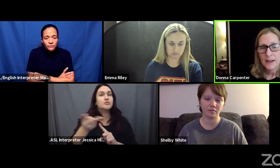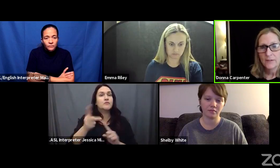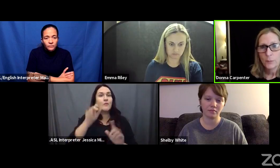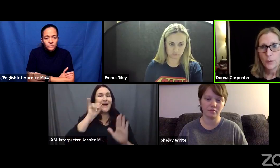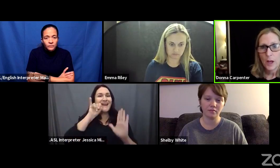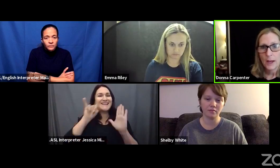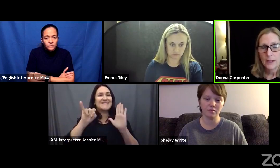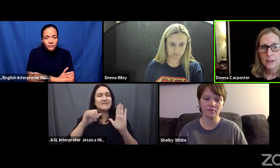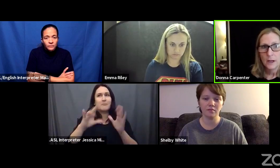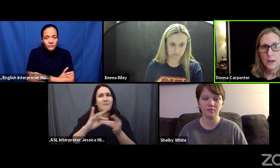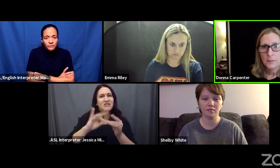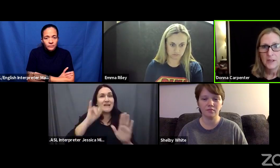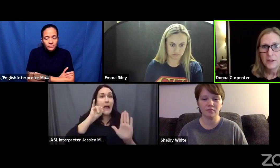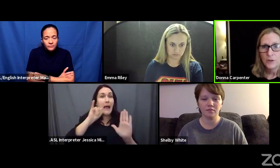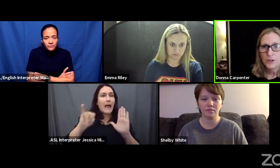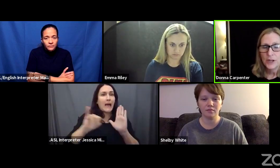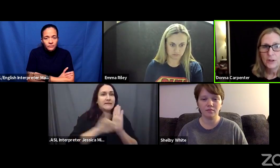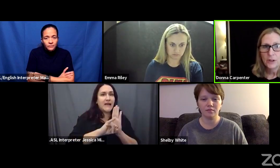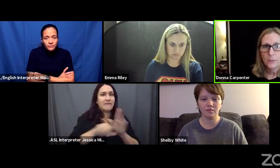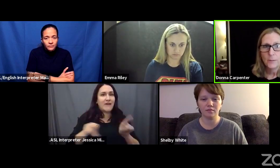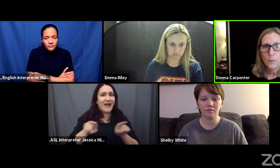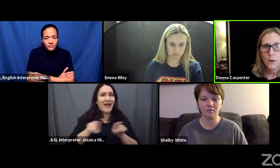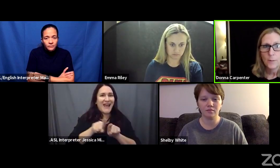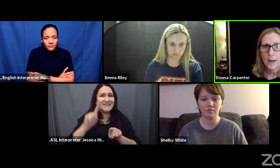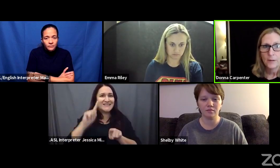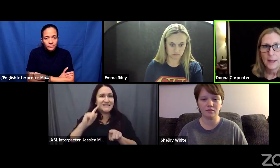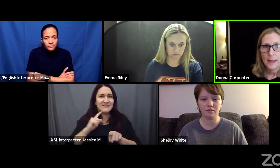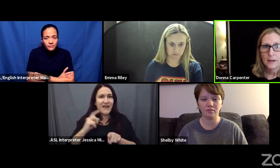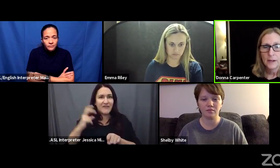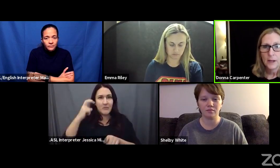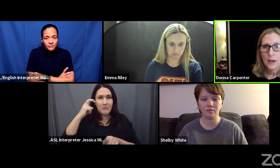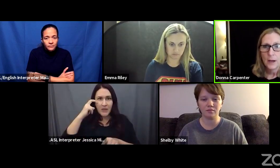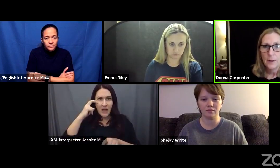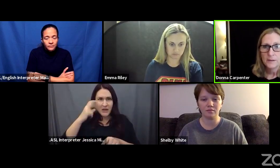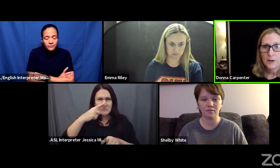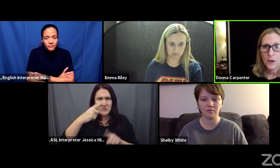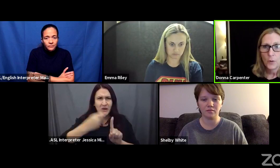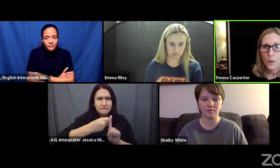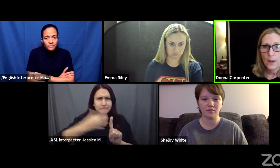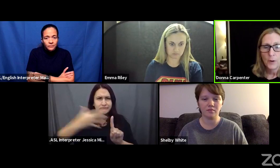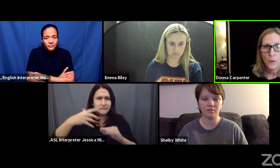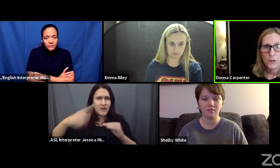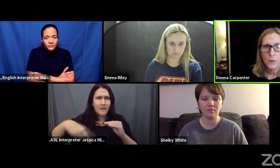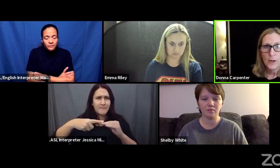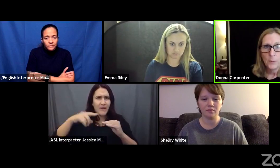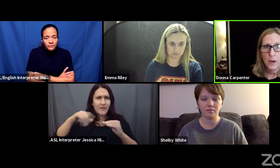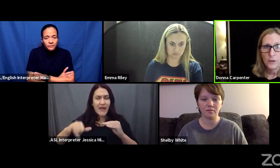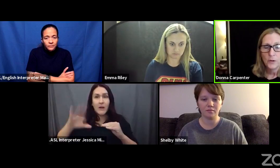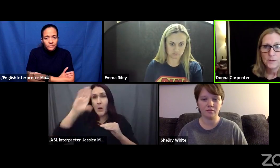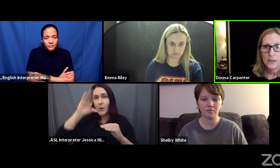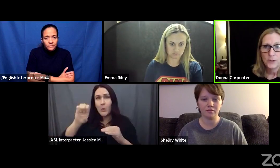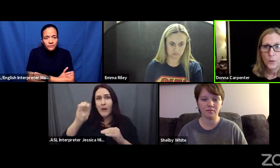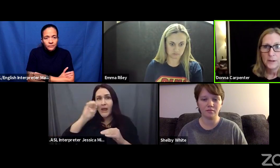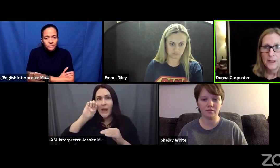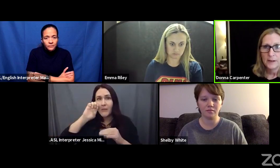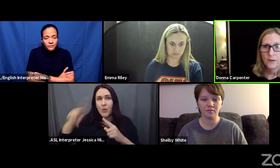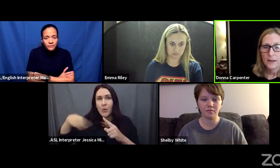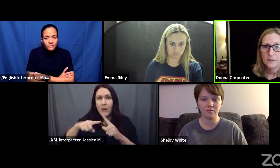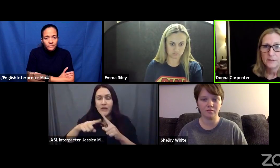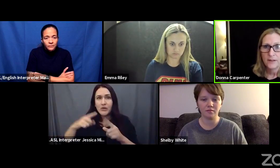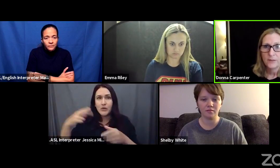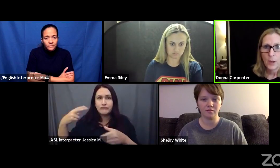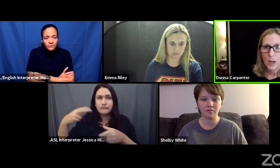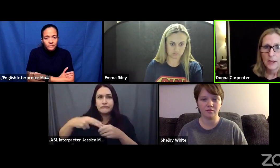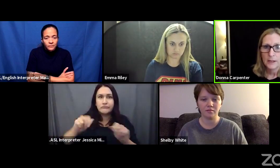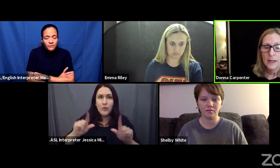identifying as deaf blind. Can you share a little bit more about that? Because I know, Emma, when you came on, you said you